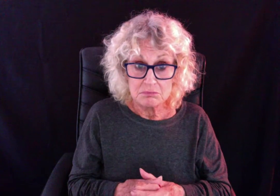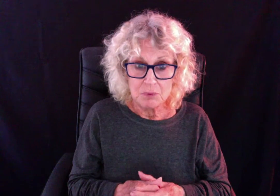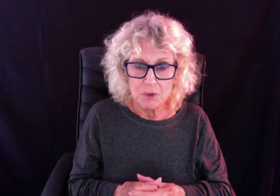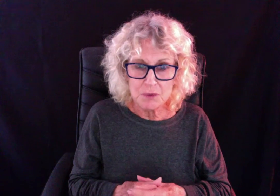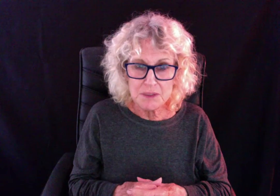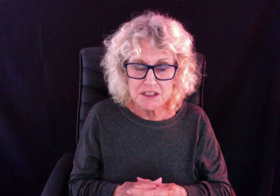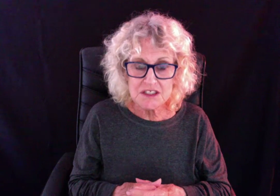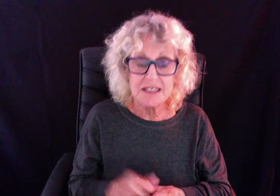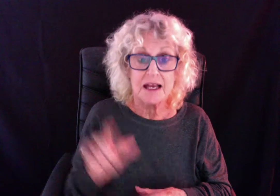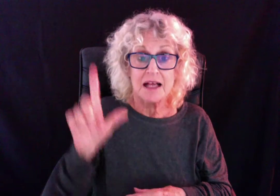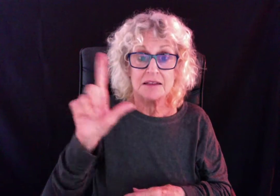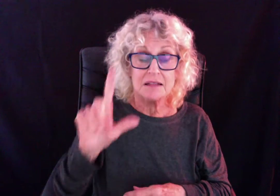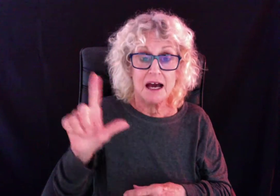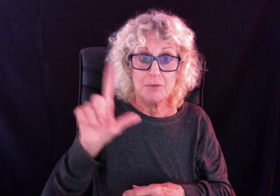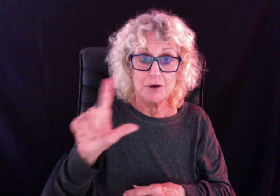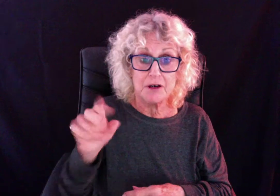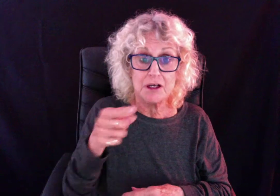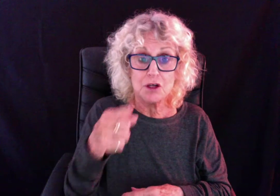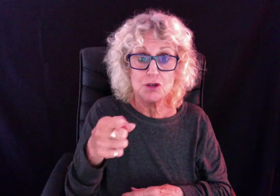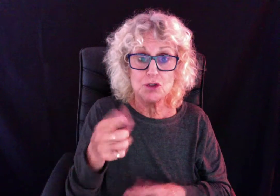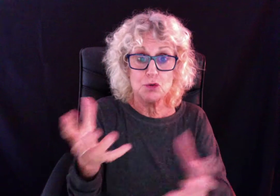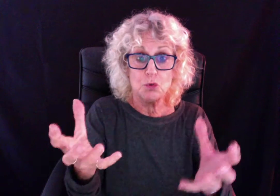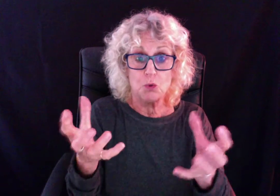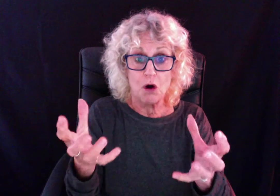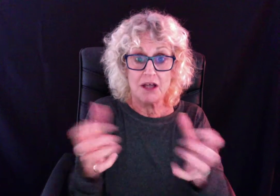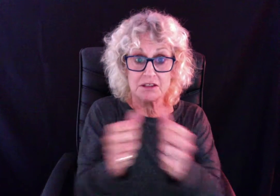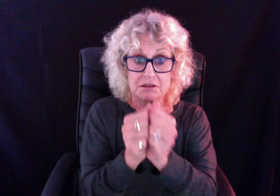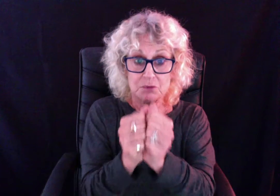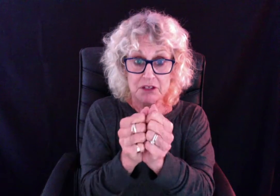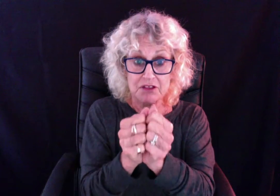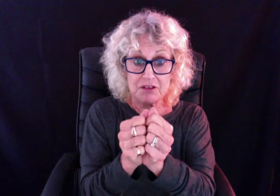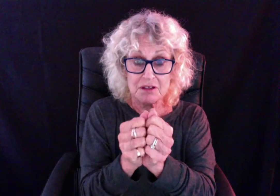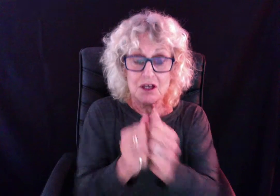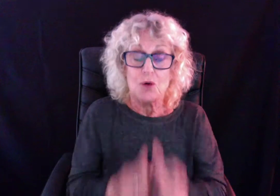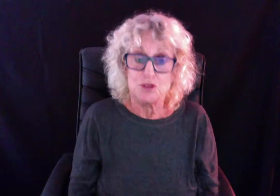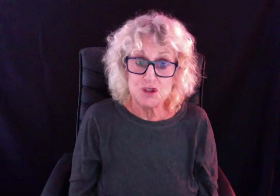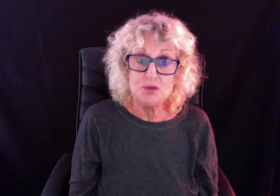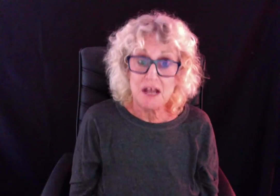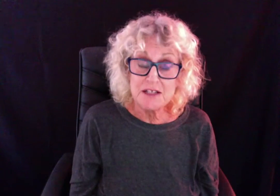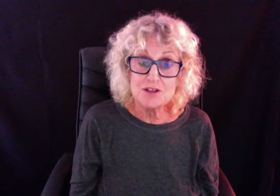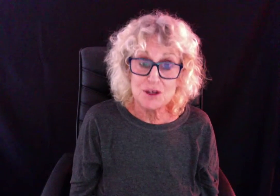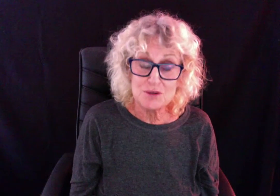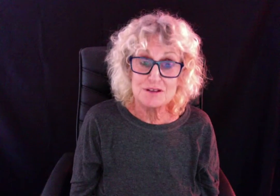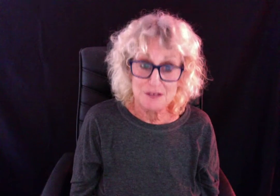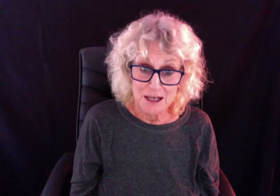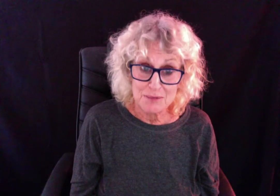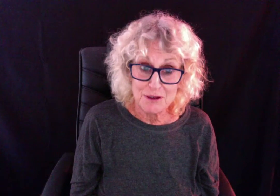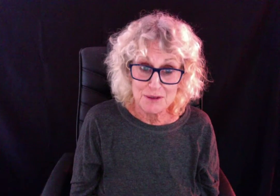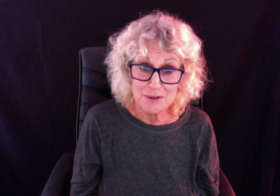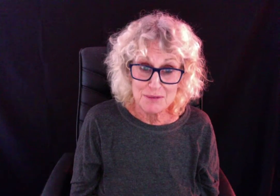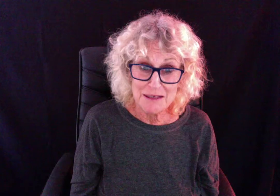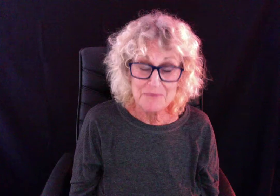what did we just see? Library you want with? Would you like to go to the library with me?